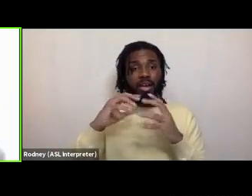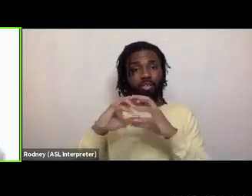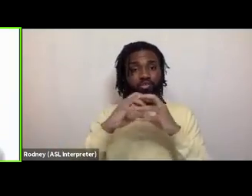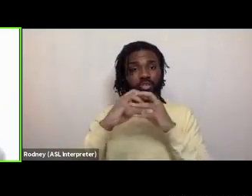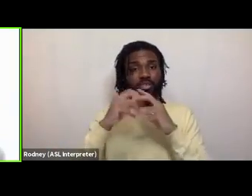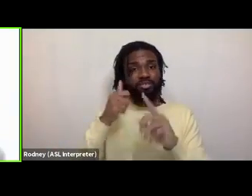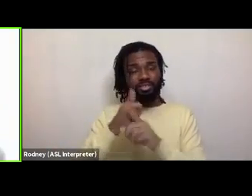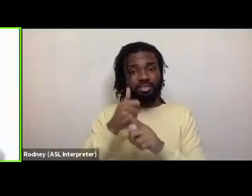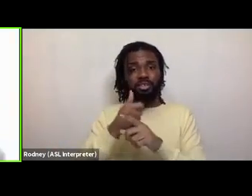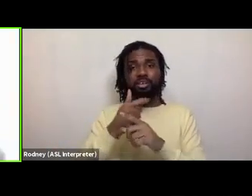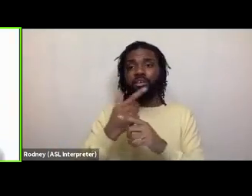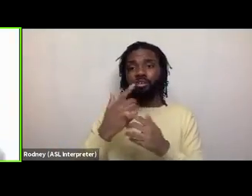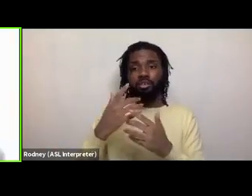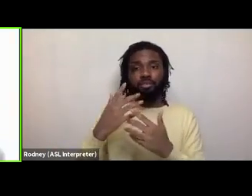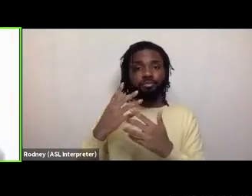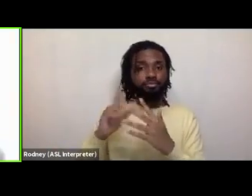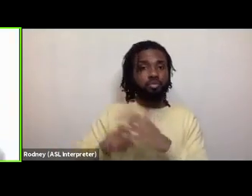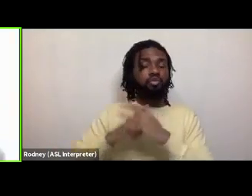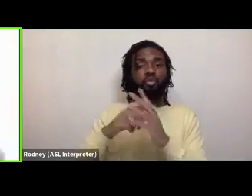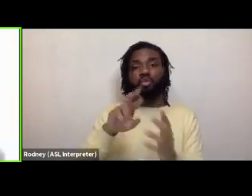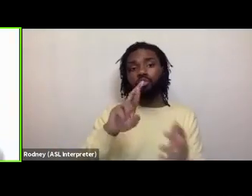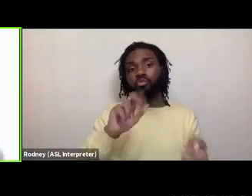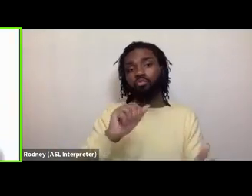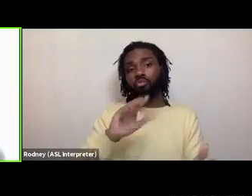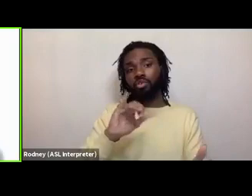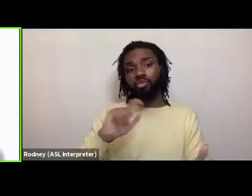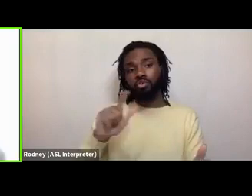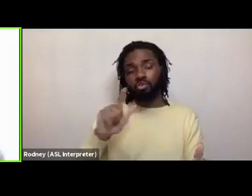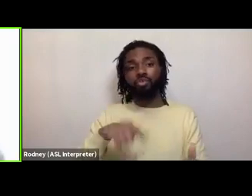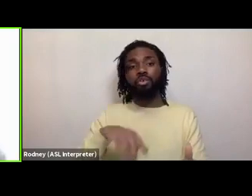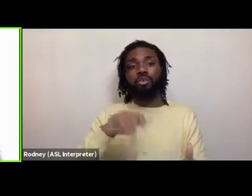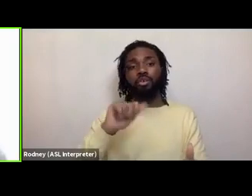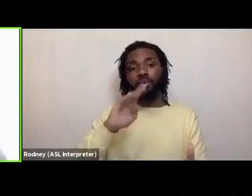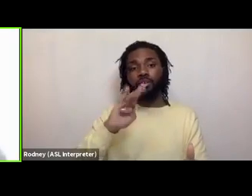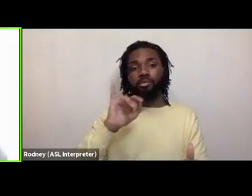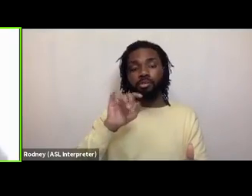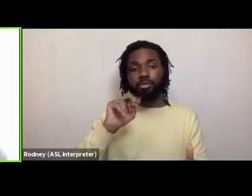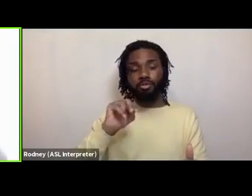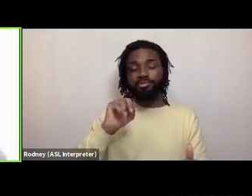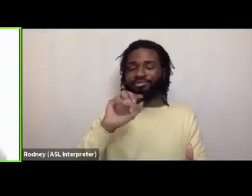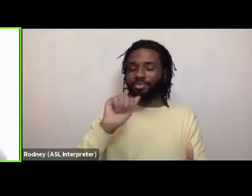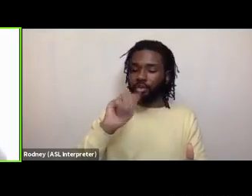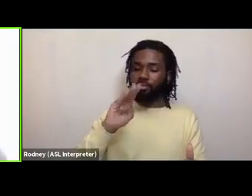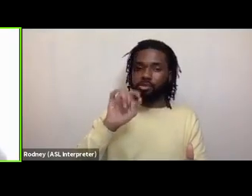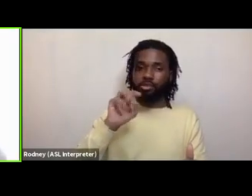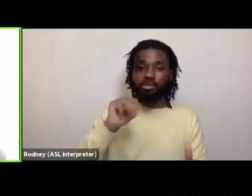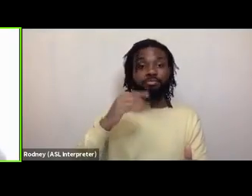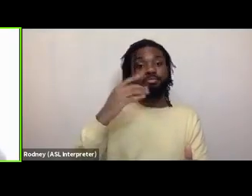know, racialized ableism as a form of violence, because BIPOC community, we are largely